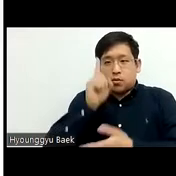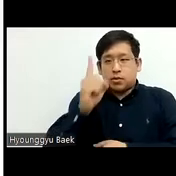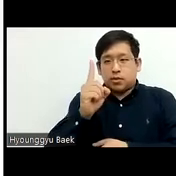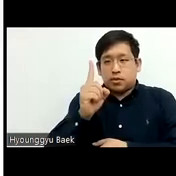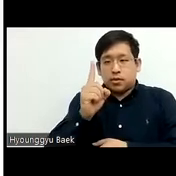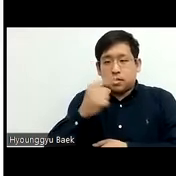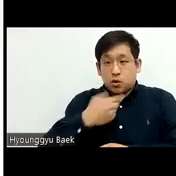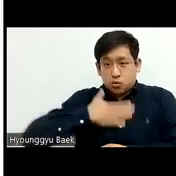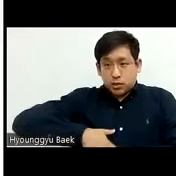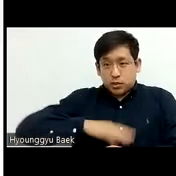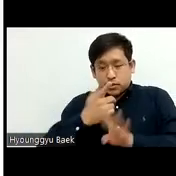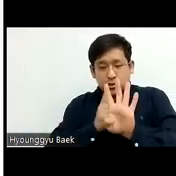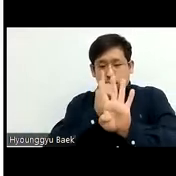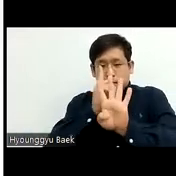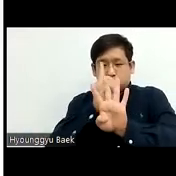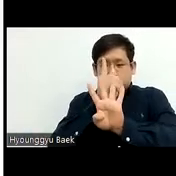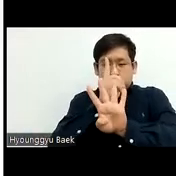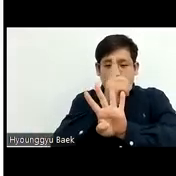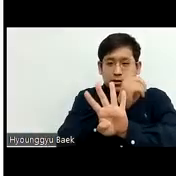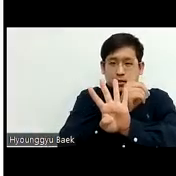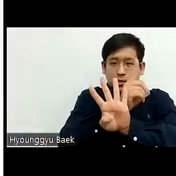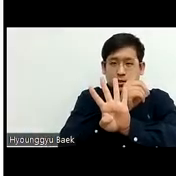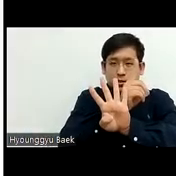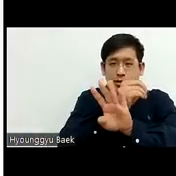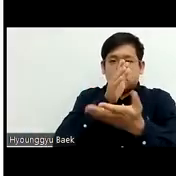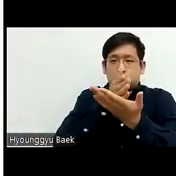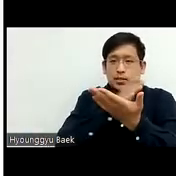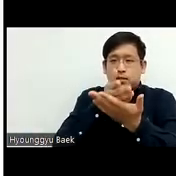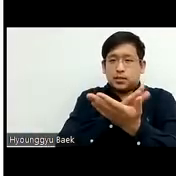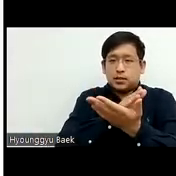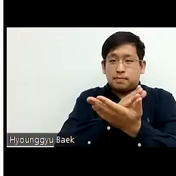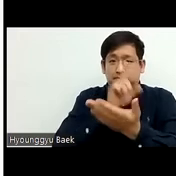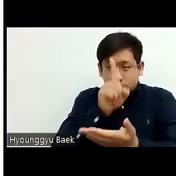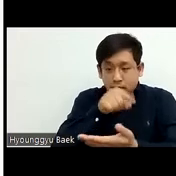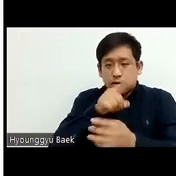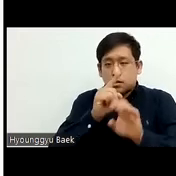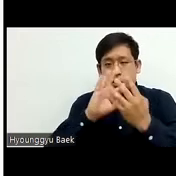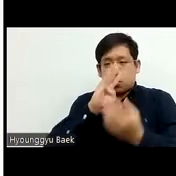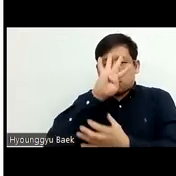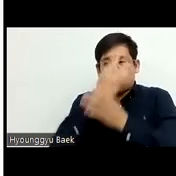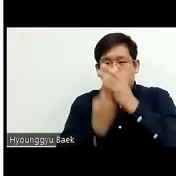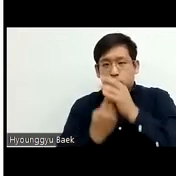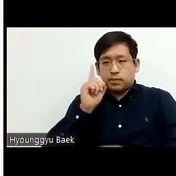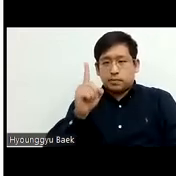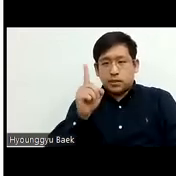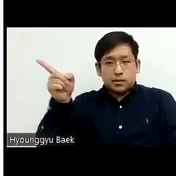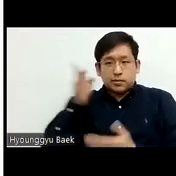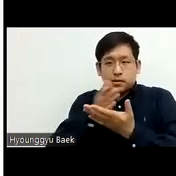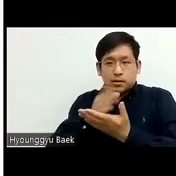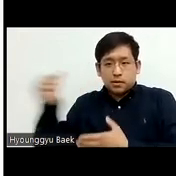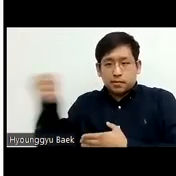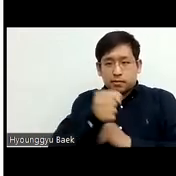the during the presidential debate. During our presidential debate, there were no sign language interpreter being provided.